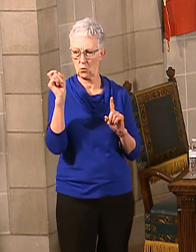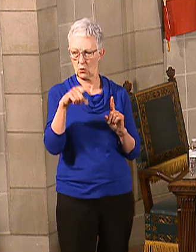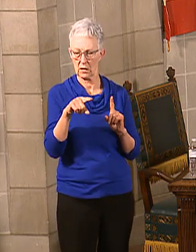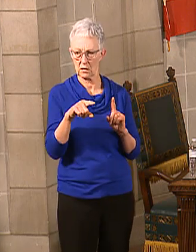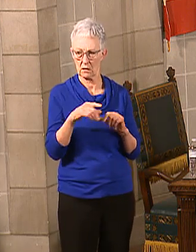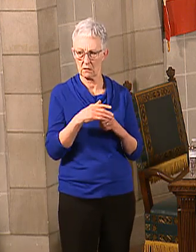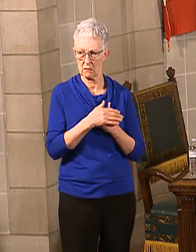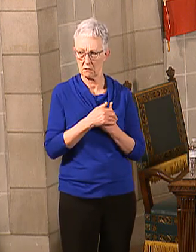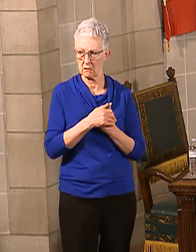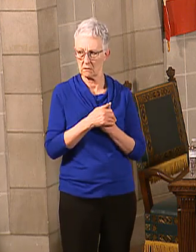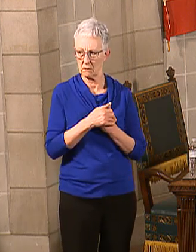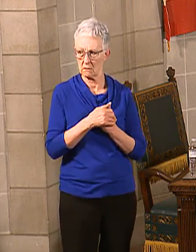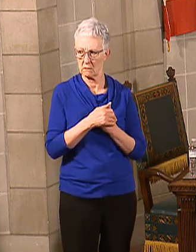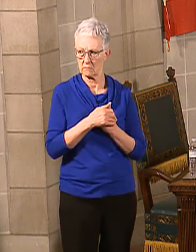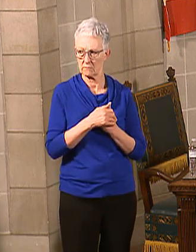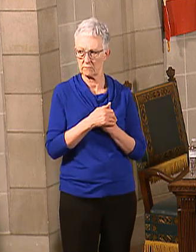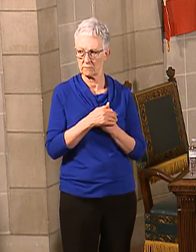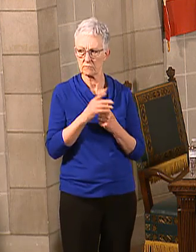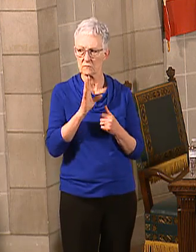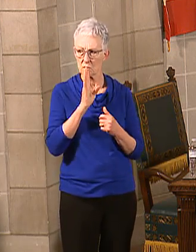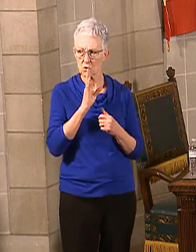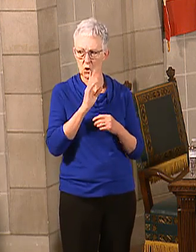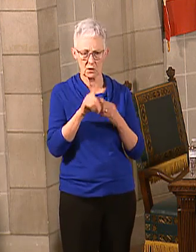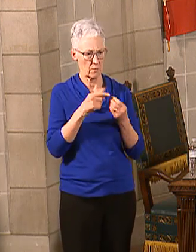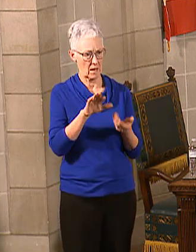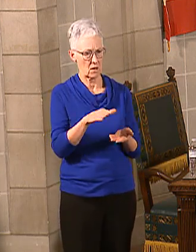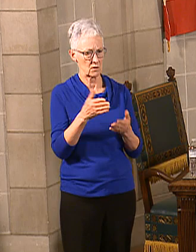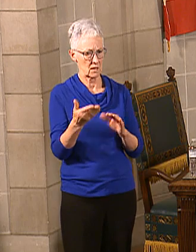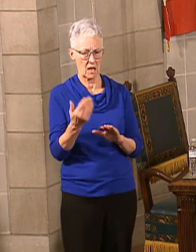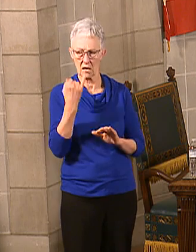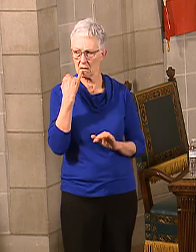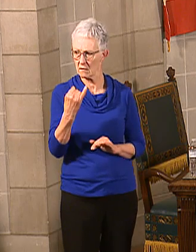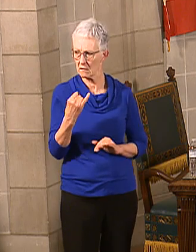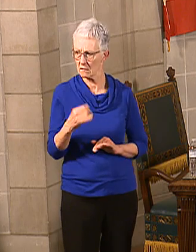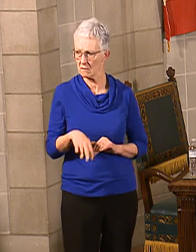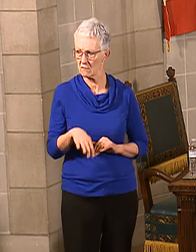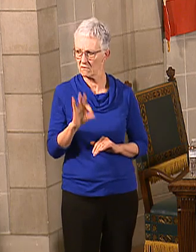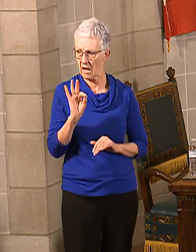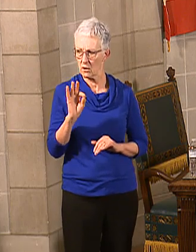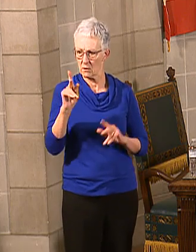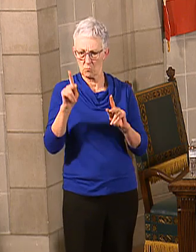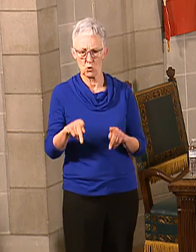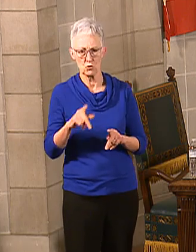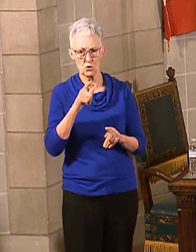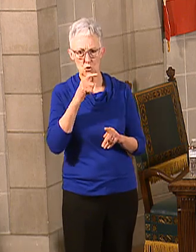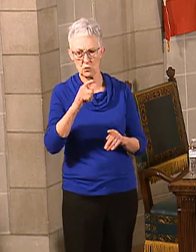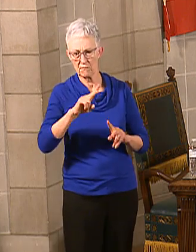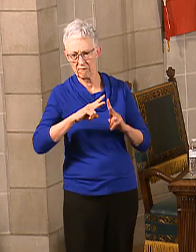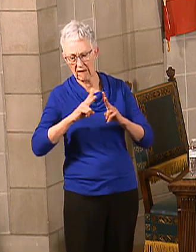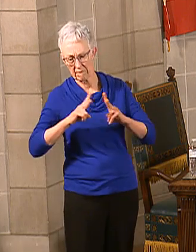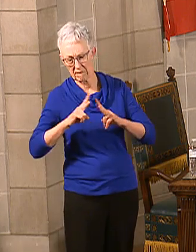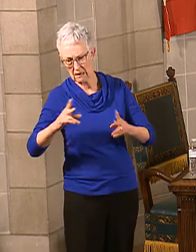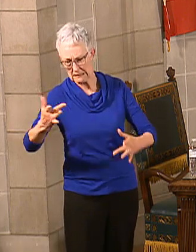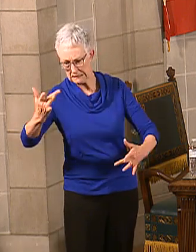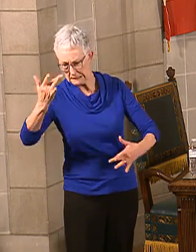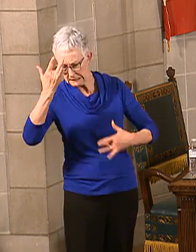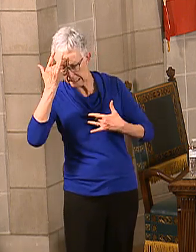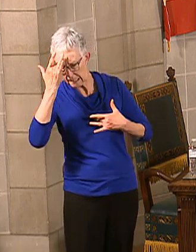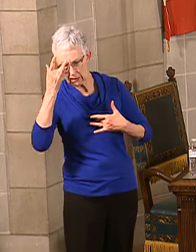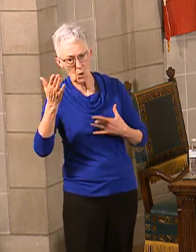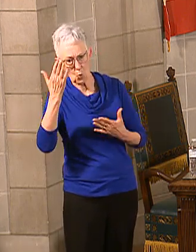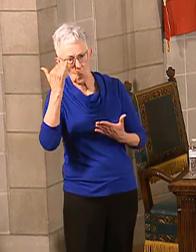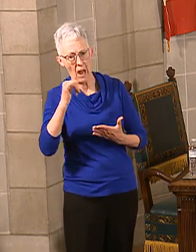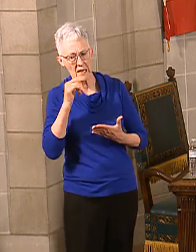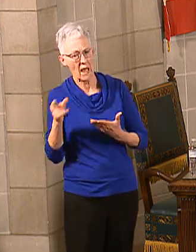why are they not being taken to the biocontainment unit if they are somebody like that? Yep. So again, I think that our